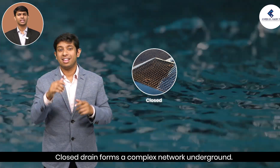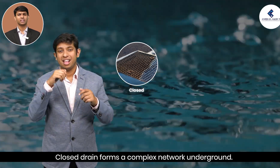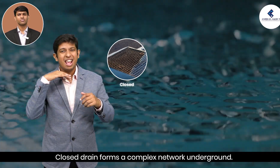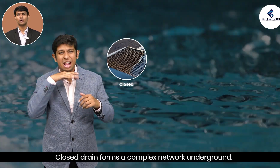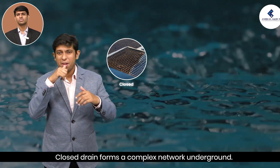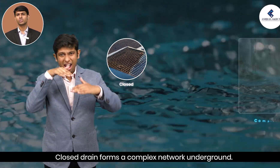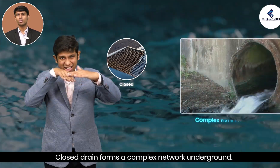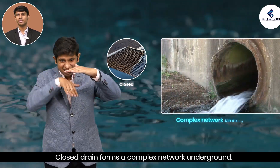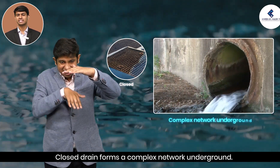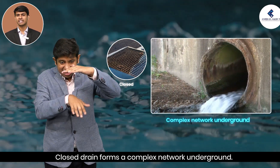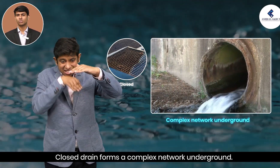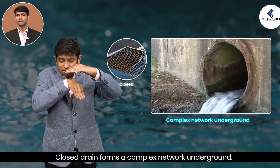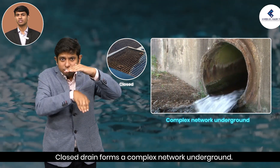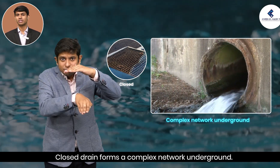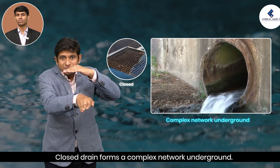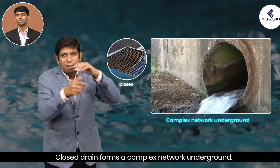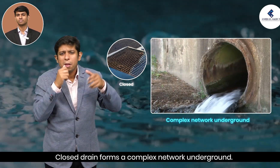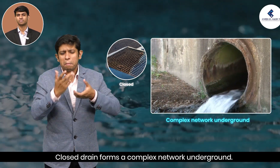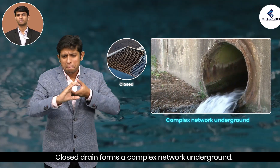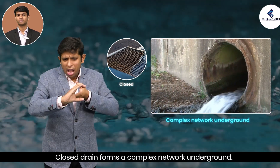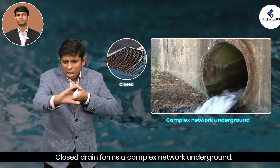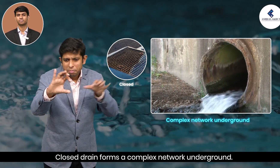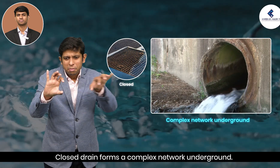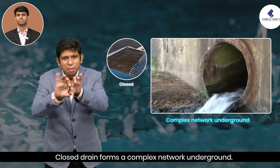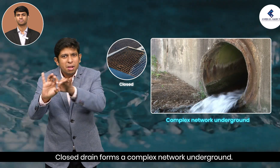Closed drain forms a complex network underground.